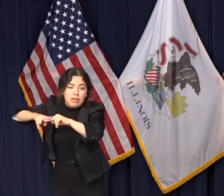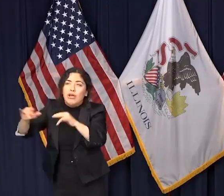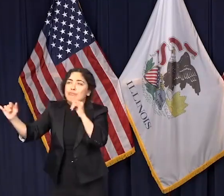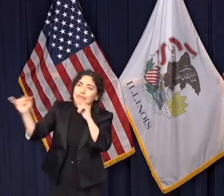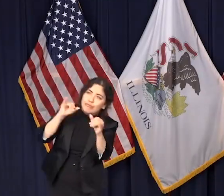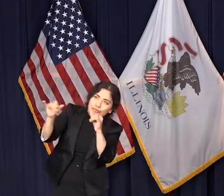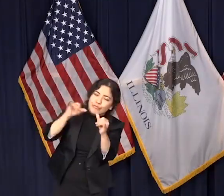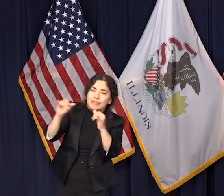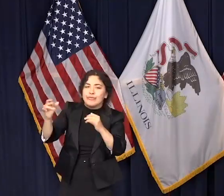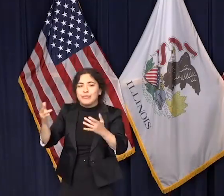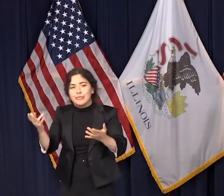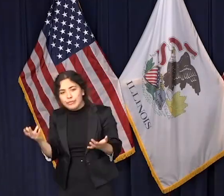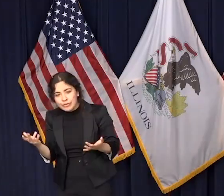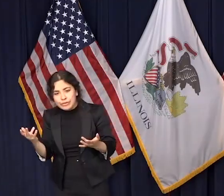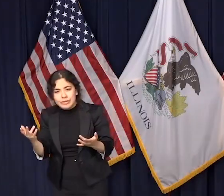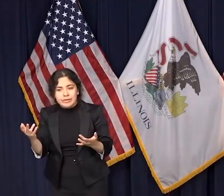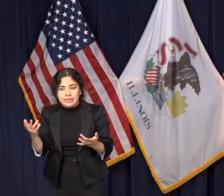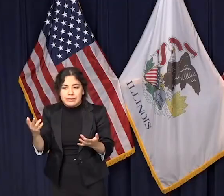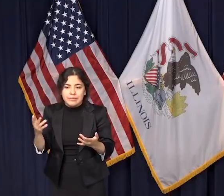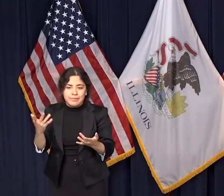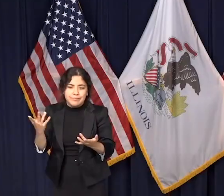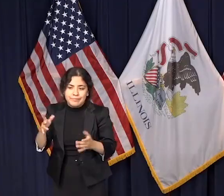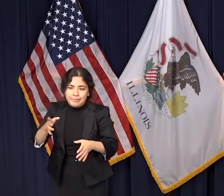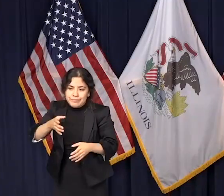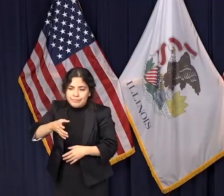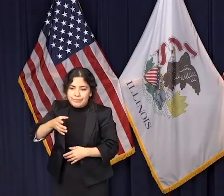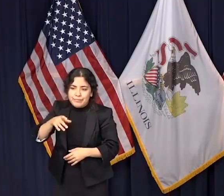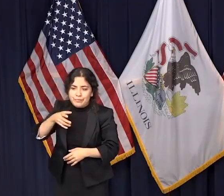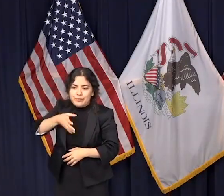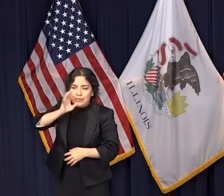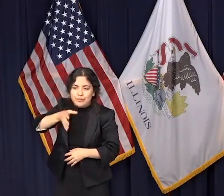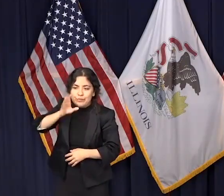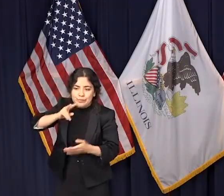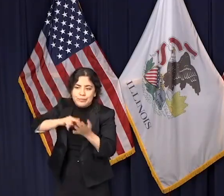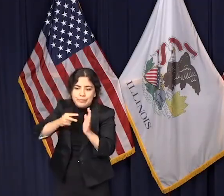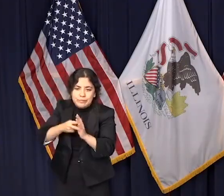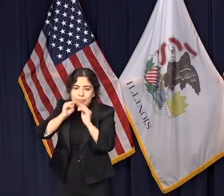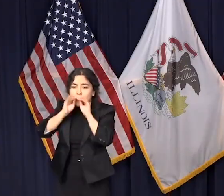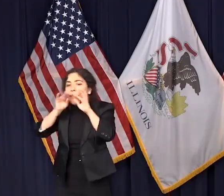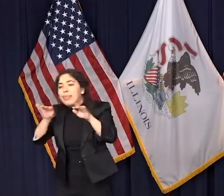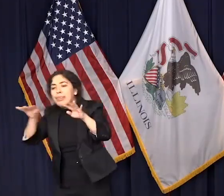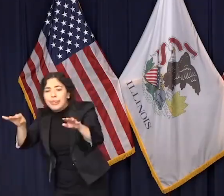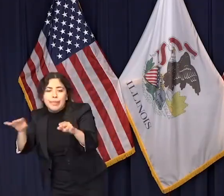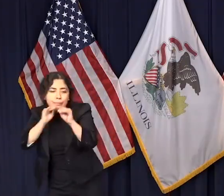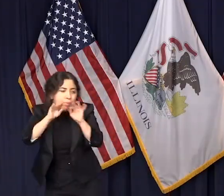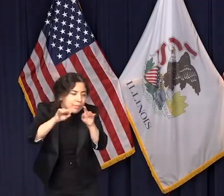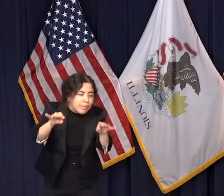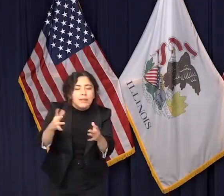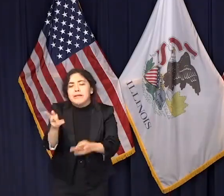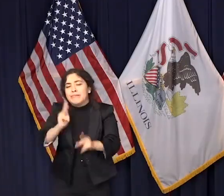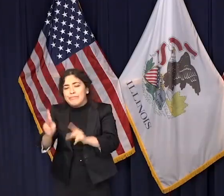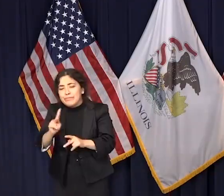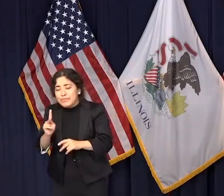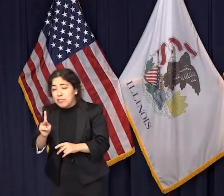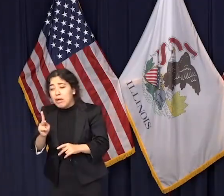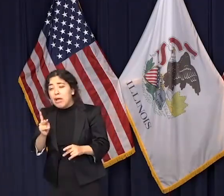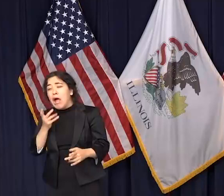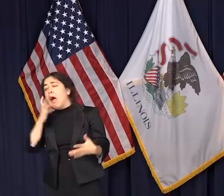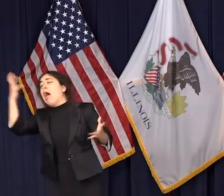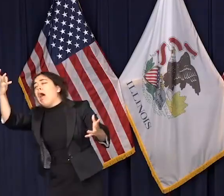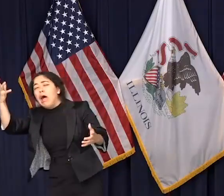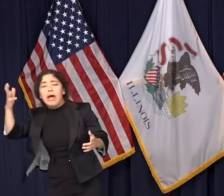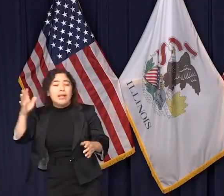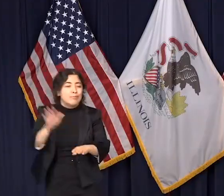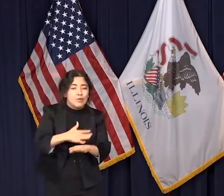your droplets are greater because you're drinking. And people tend to be yelling or shouting or speaking louder than they normally do